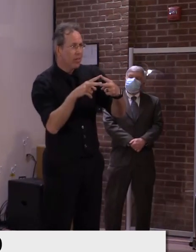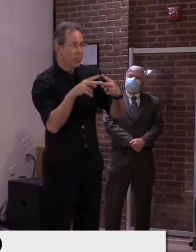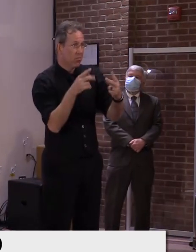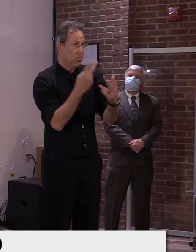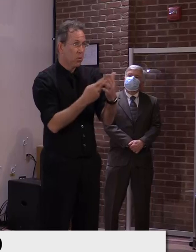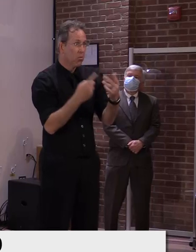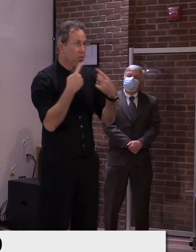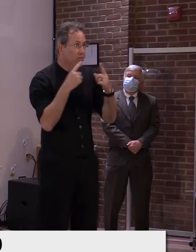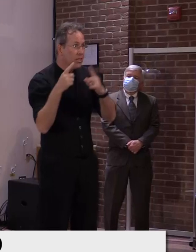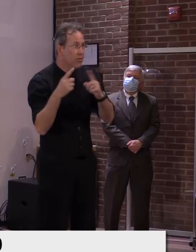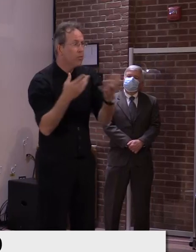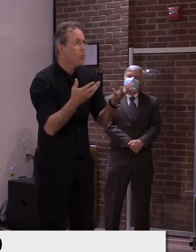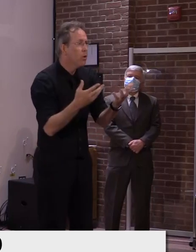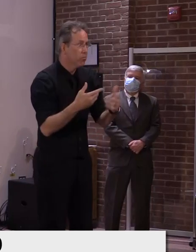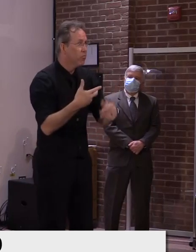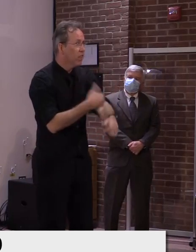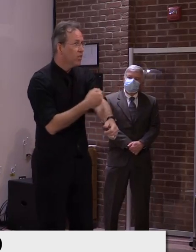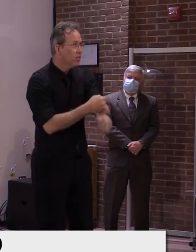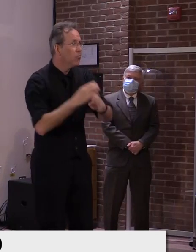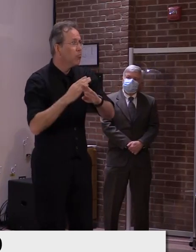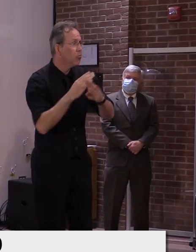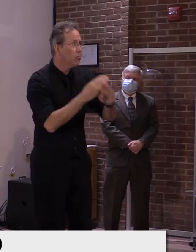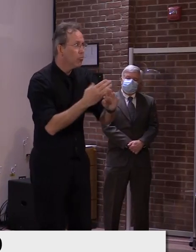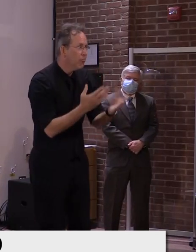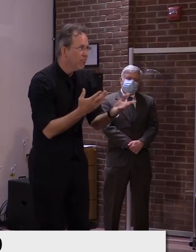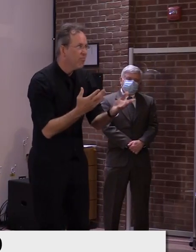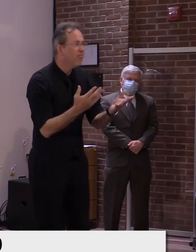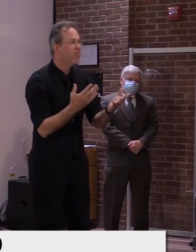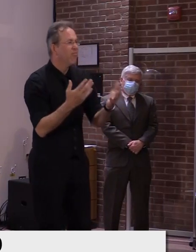course, having a lot of experience with the Pfizer one.